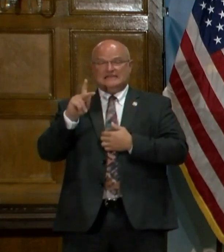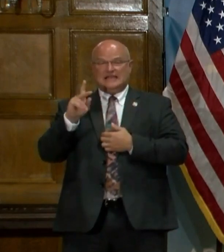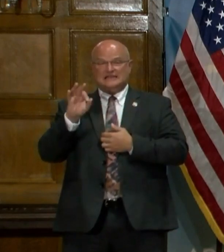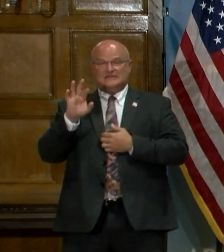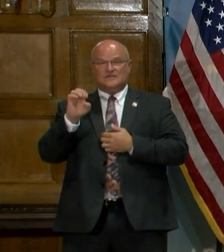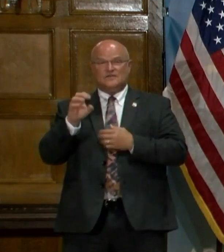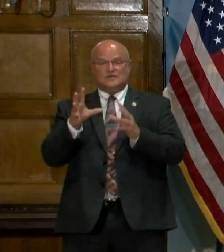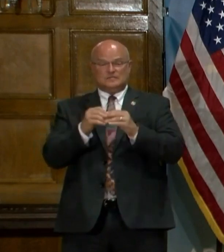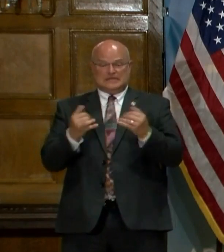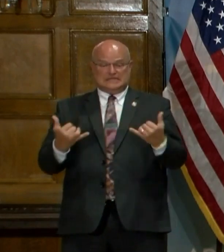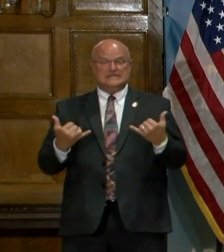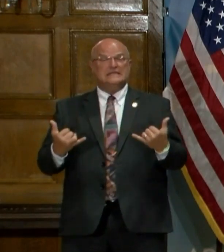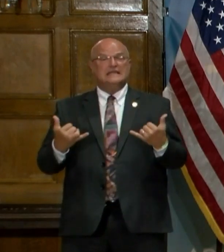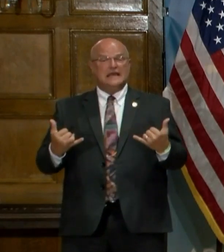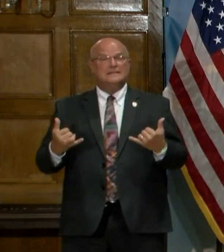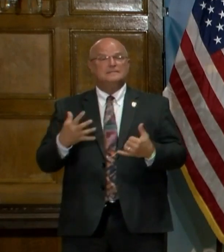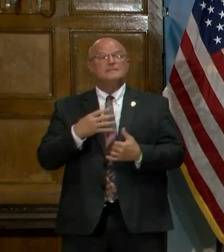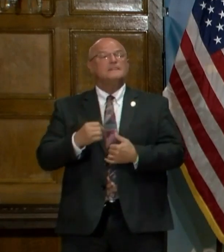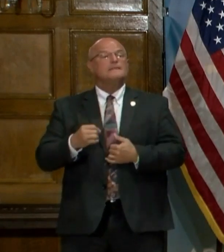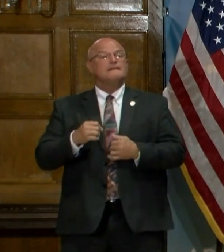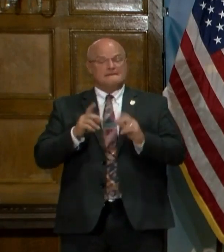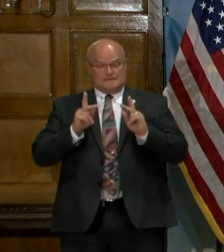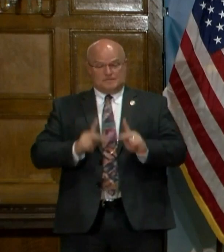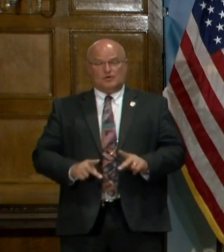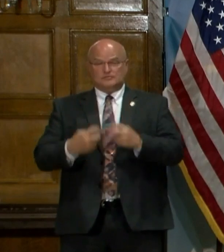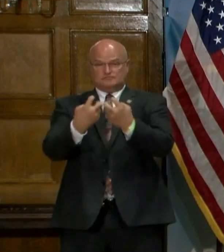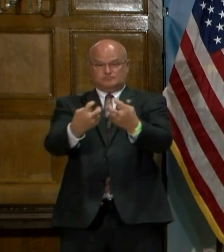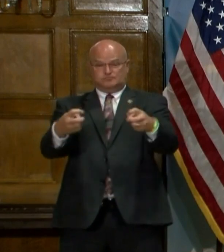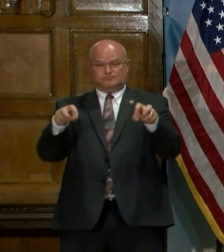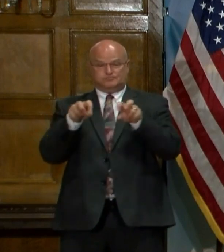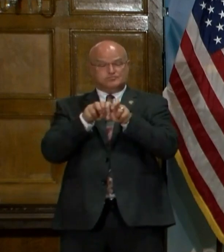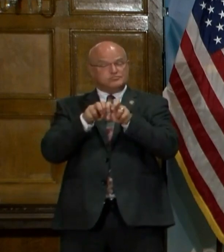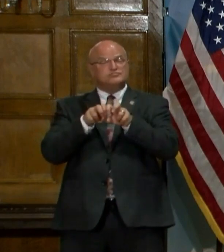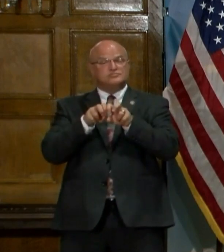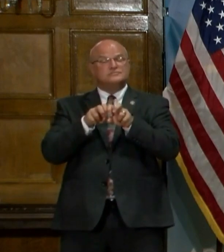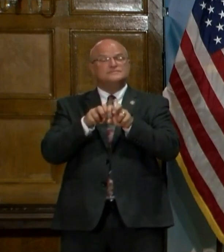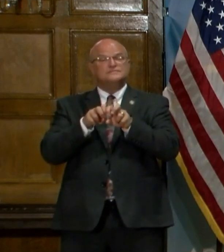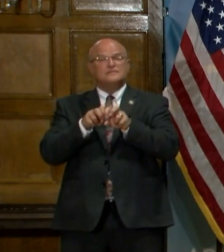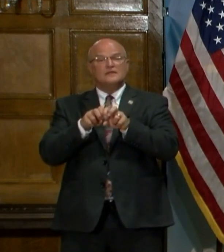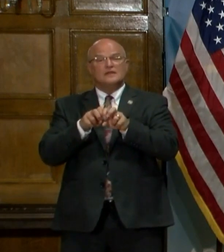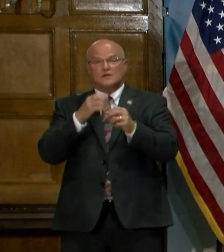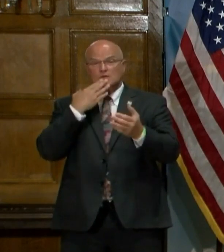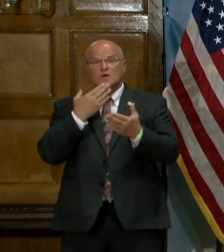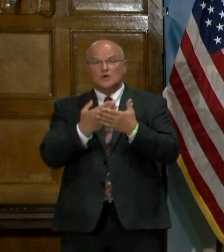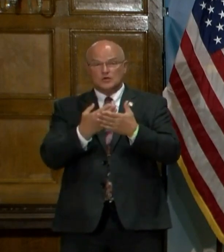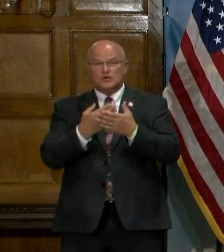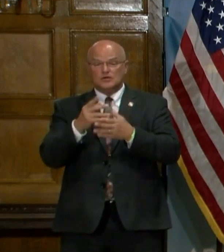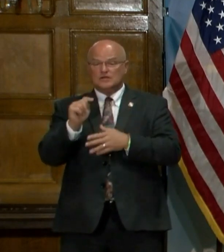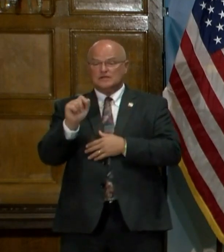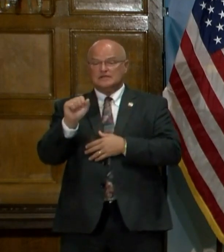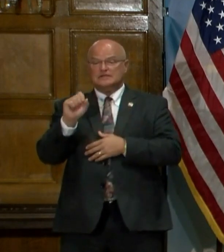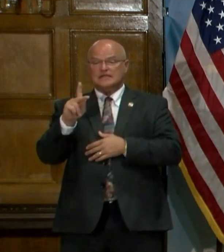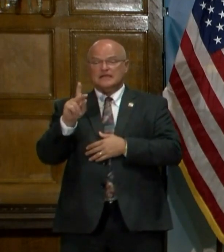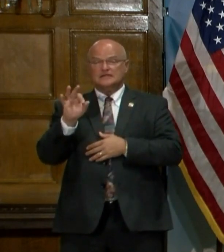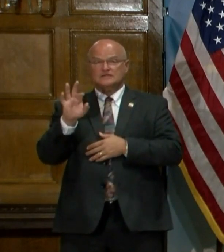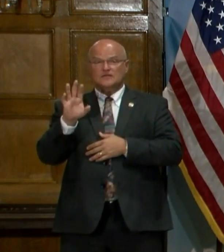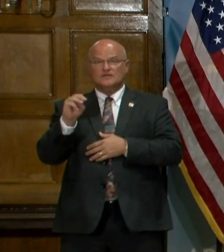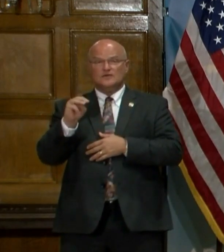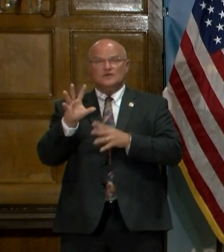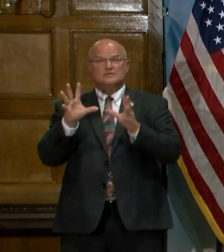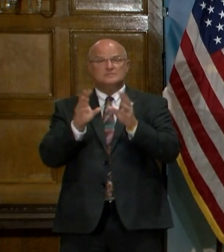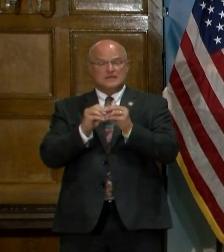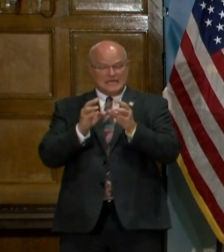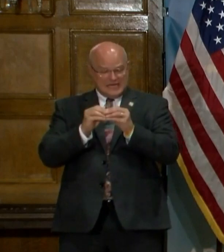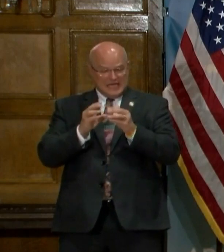today, and it was in person for the most part. It was a good task force meeting. We were able to go through some of the slides